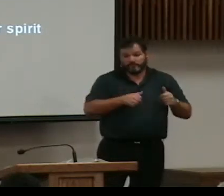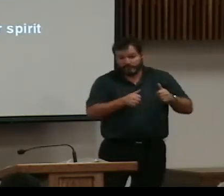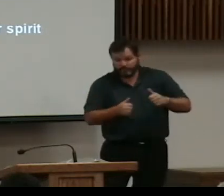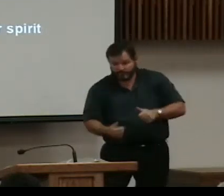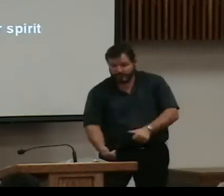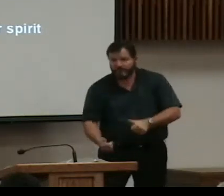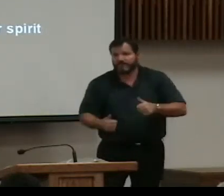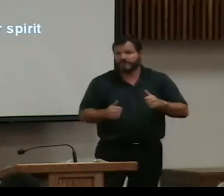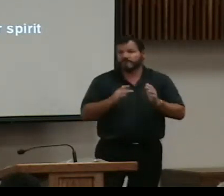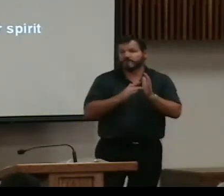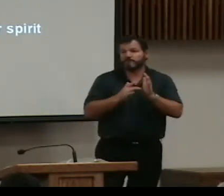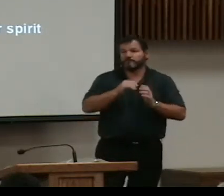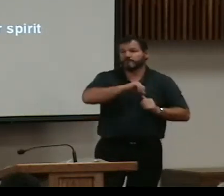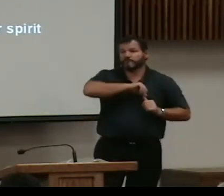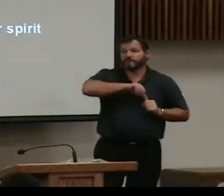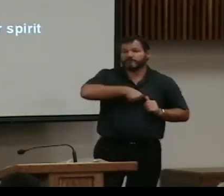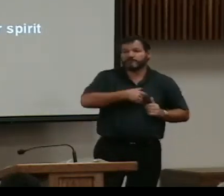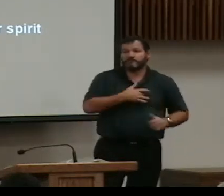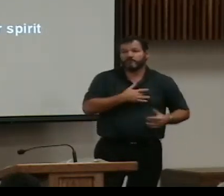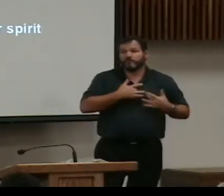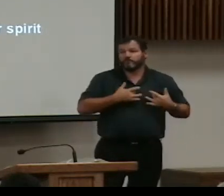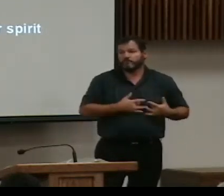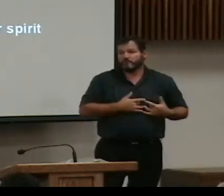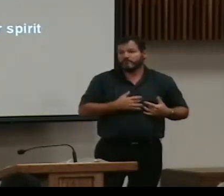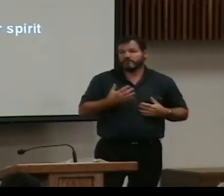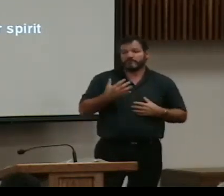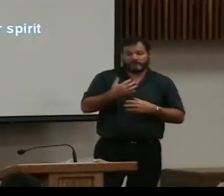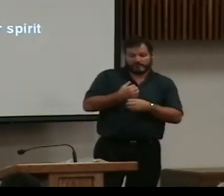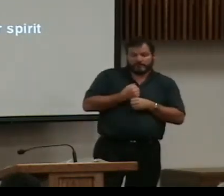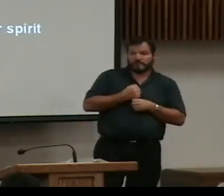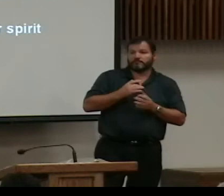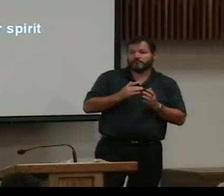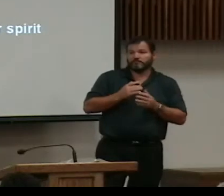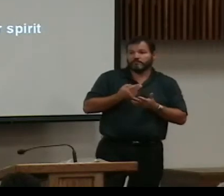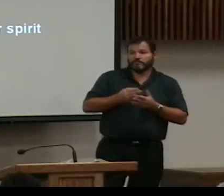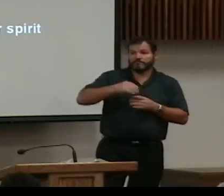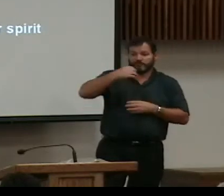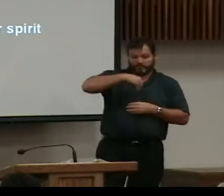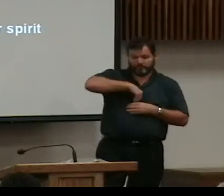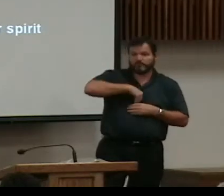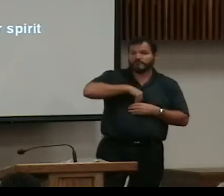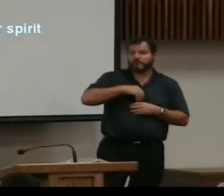We are baptized into Christ. We circumcised the heart. See, we receive the Holy Spirit.